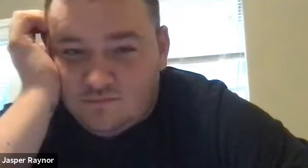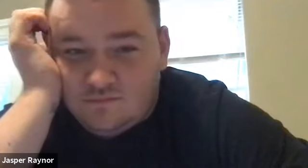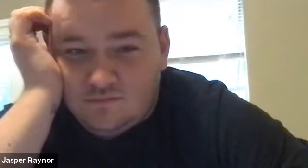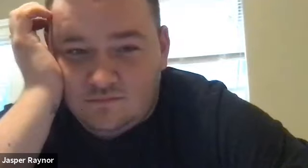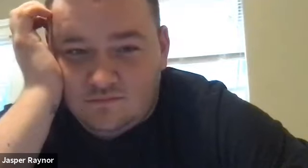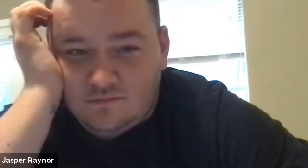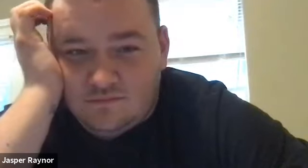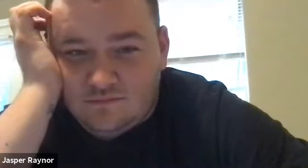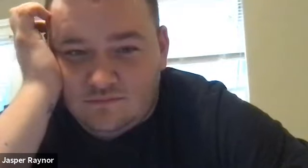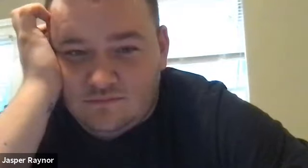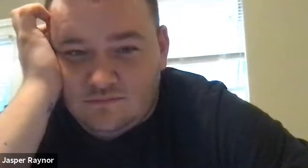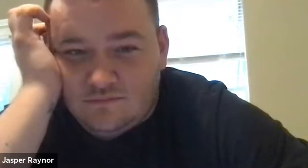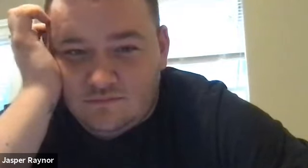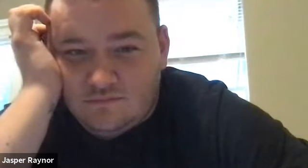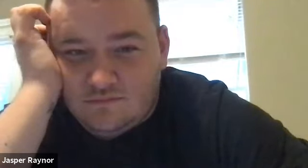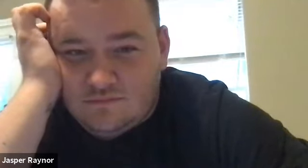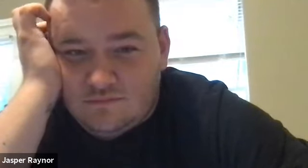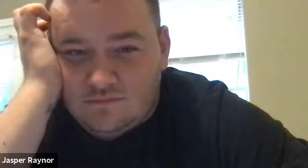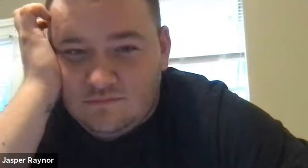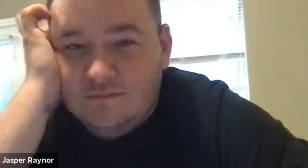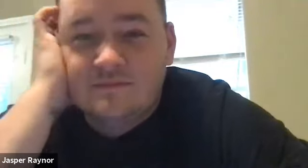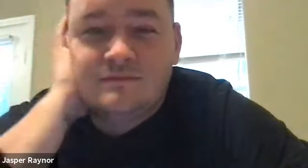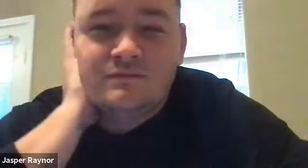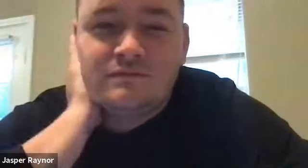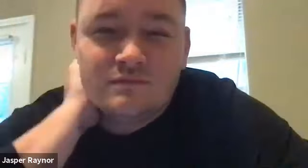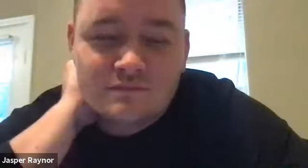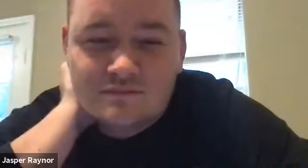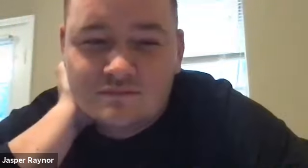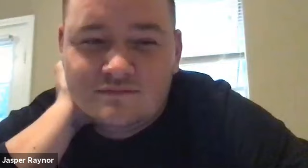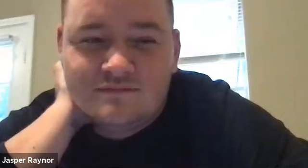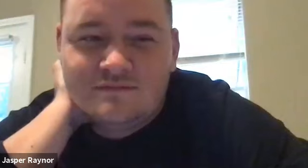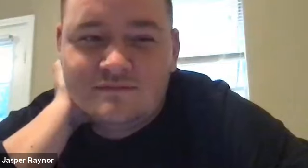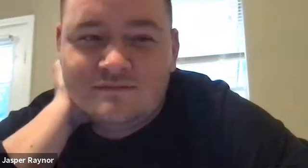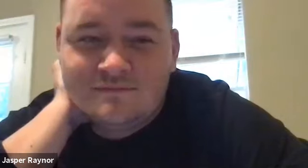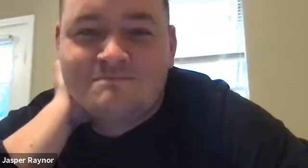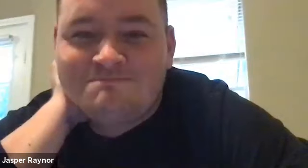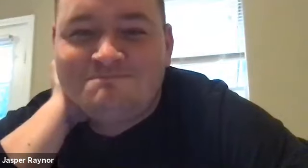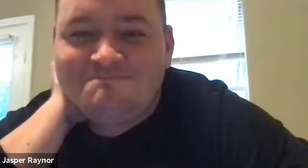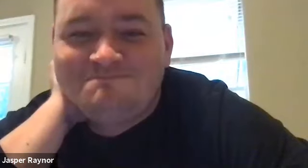I thought I already knew how to spell my name, but I learned I wasn't doing the P right.